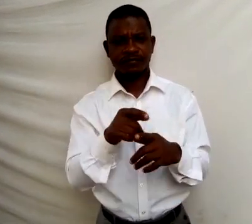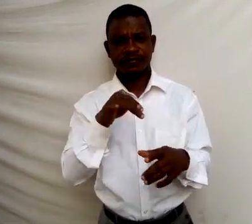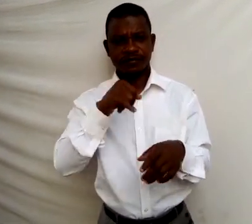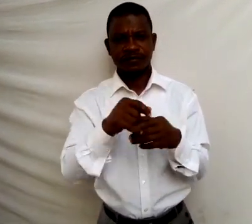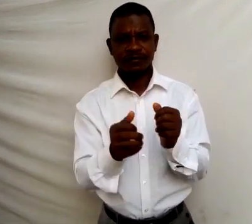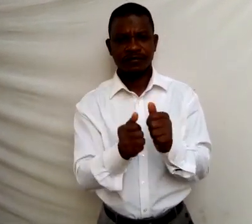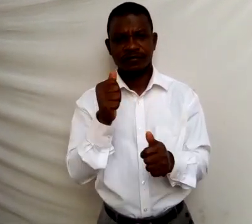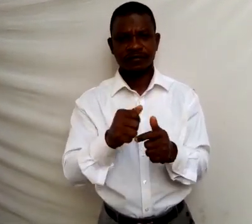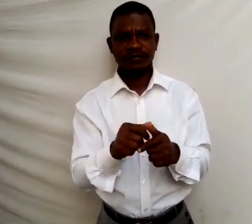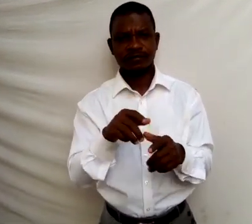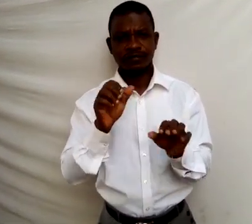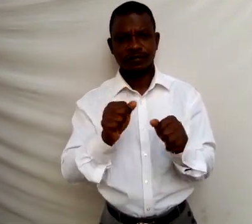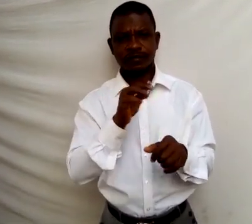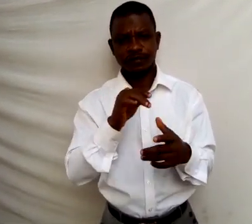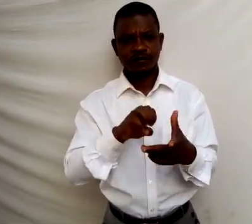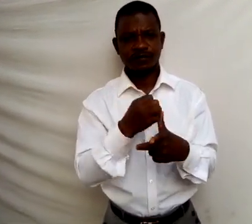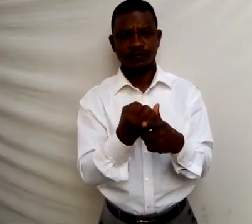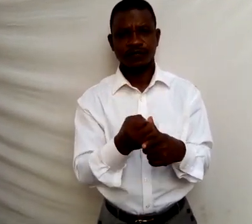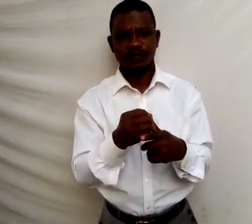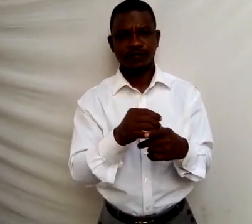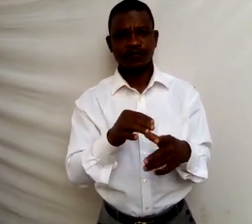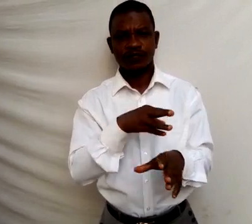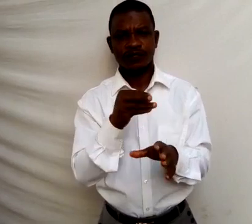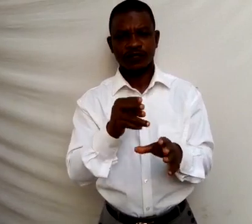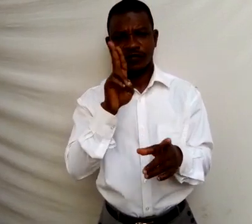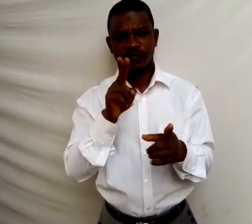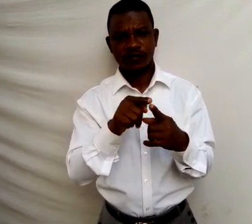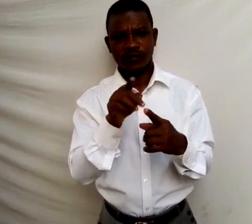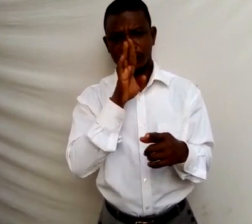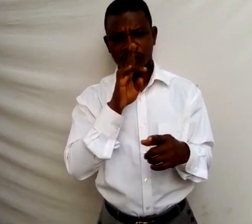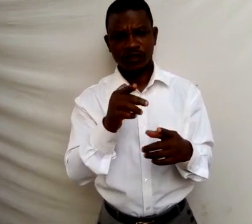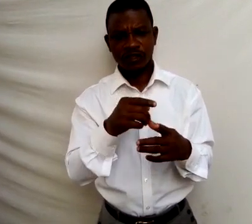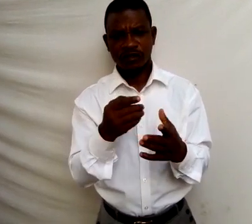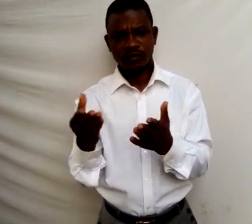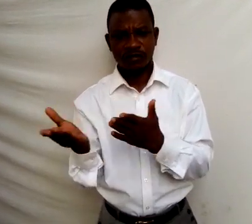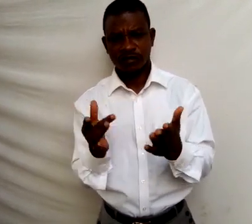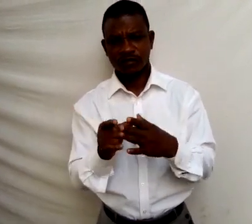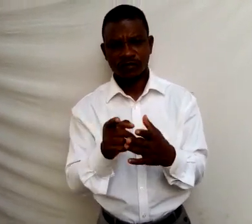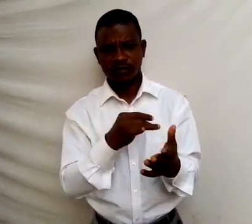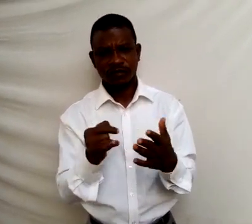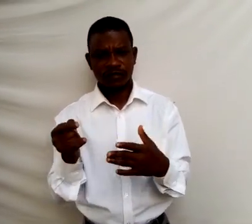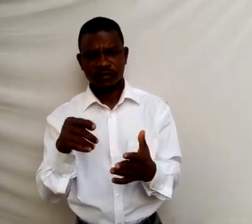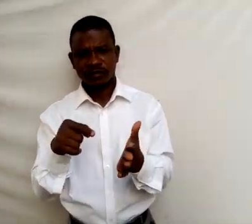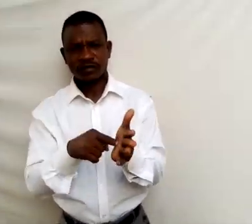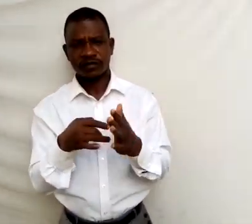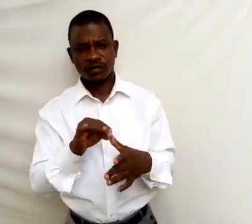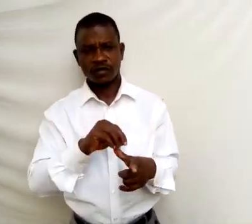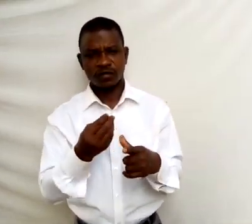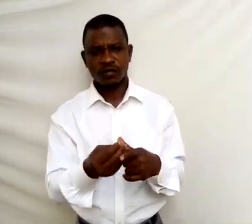which can either be used to service existing debt or used